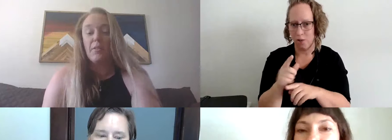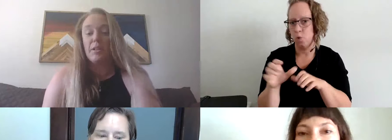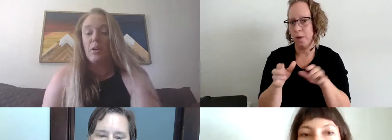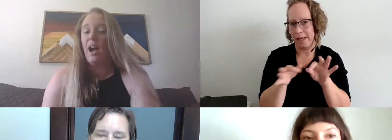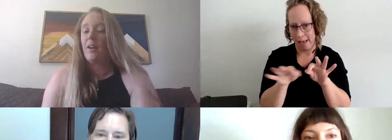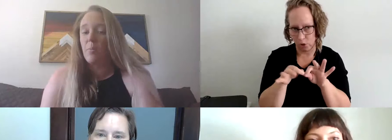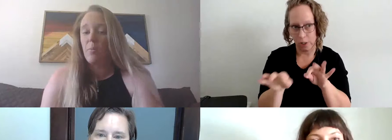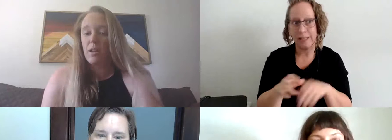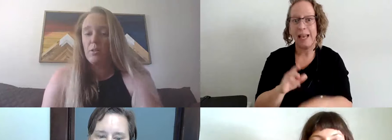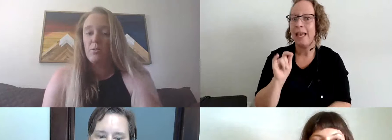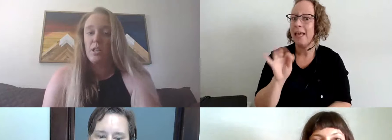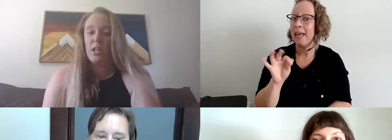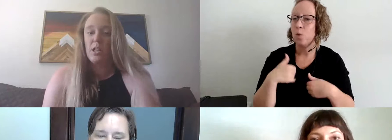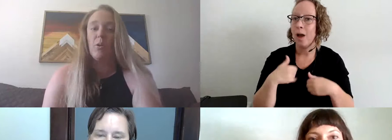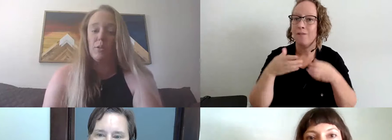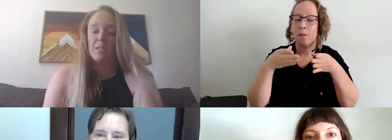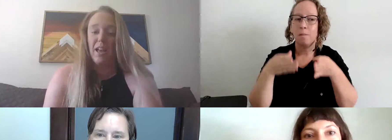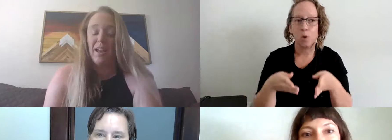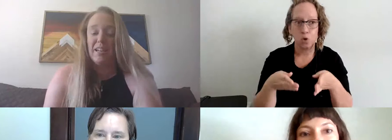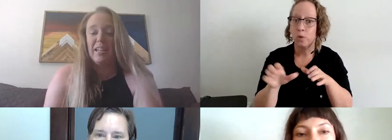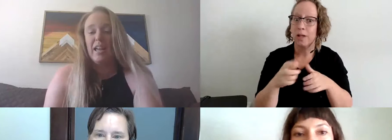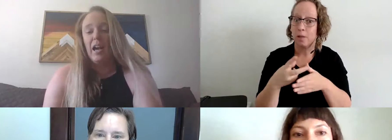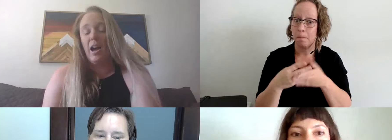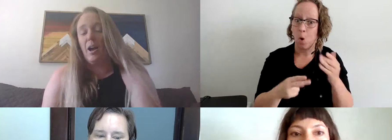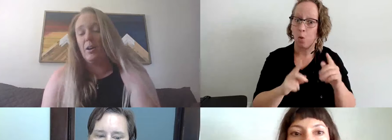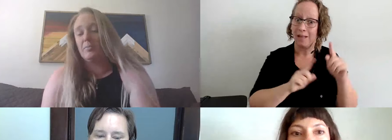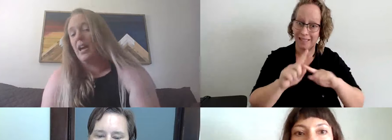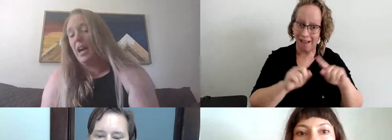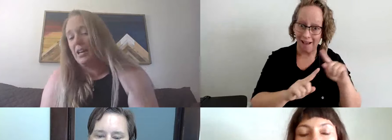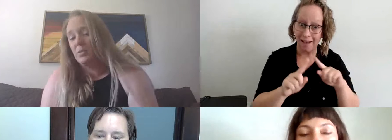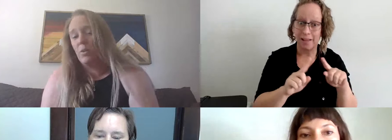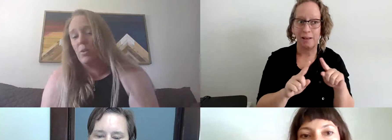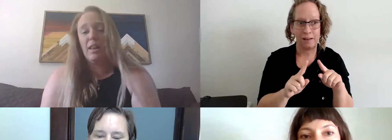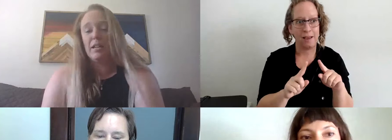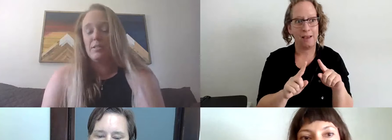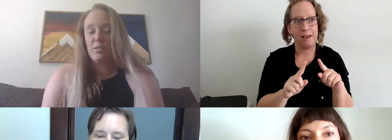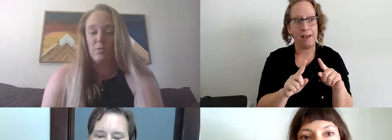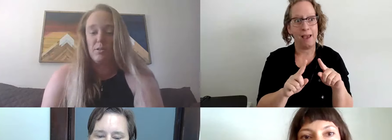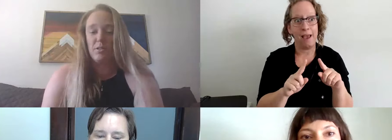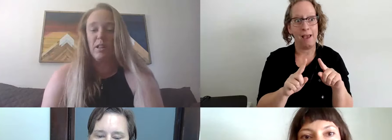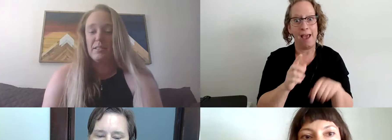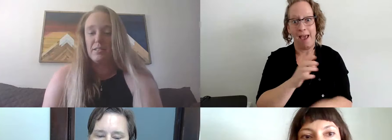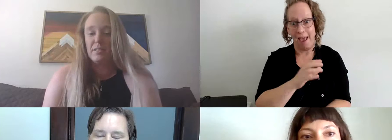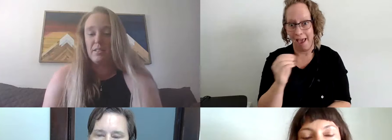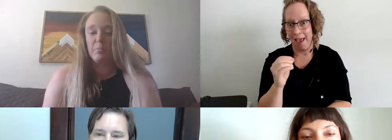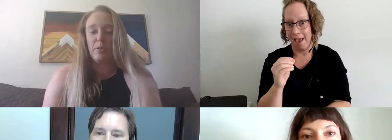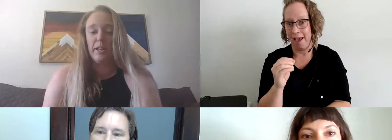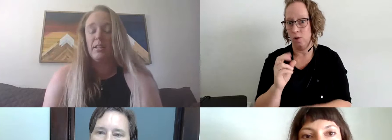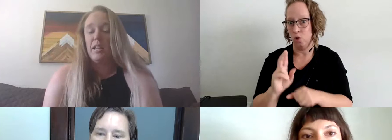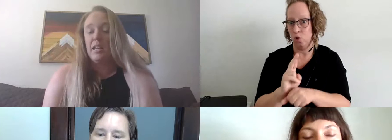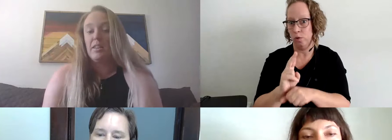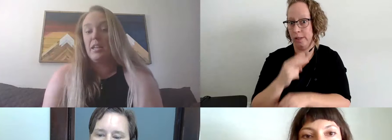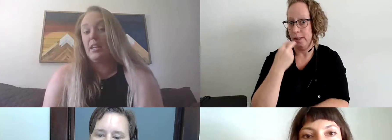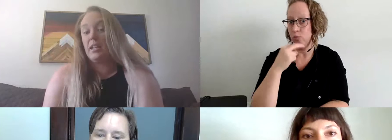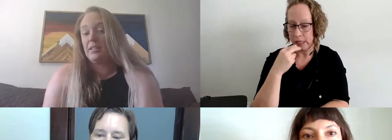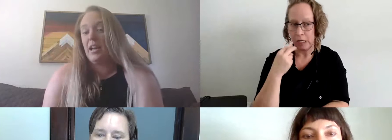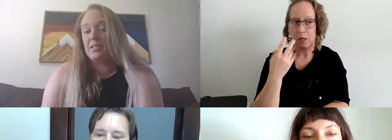captions. If you have someone who does both sign as well as utilizes lip